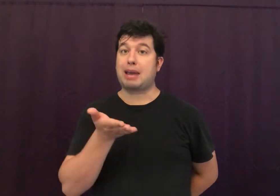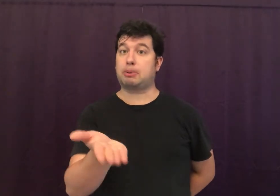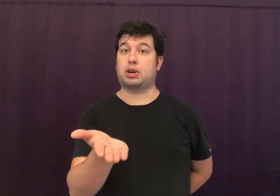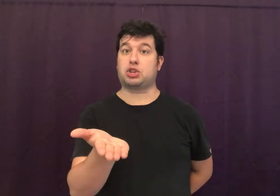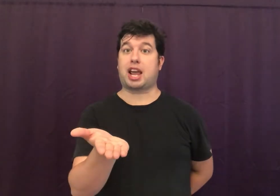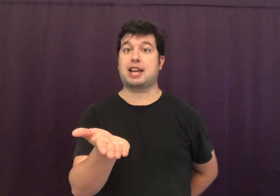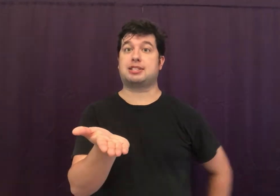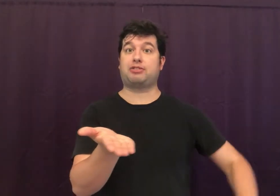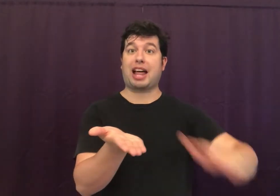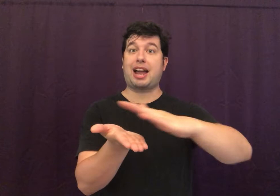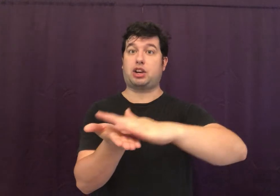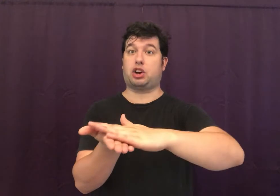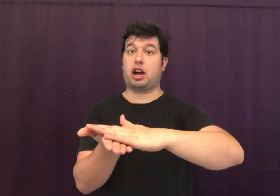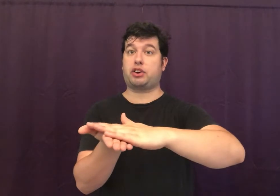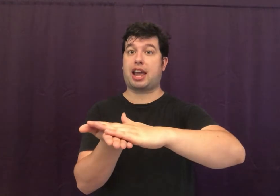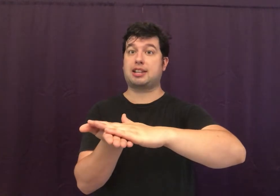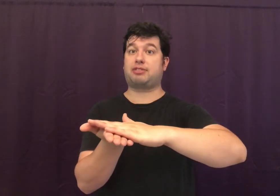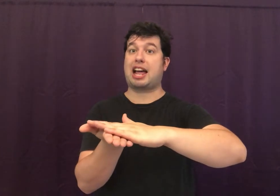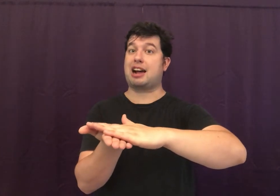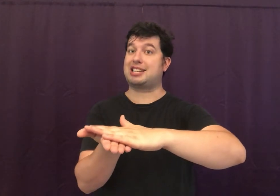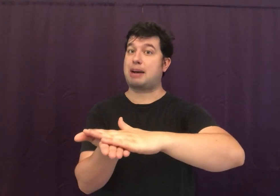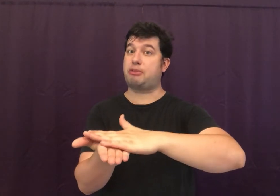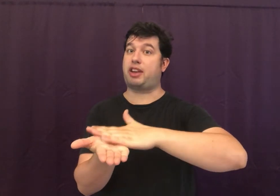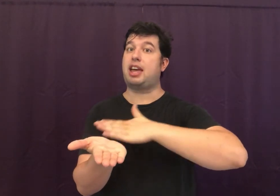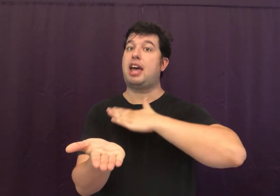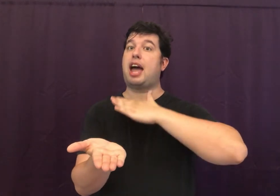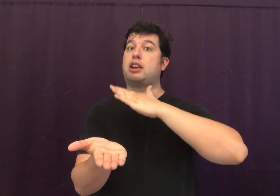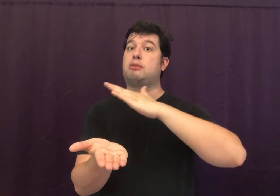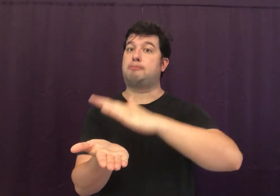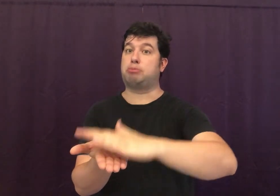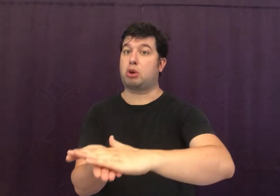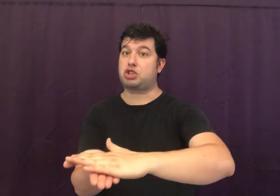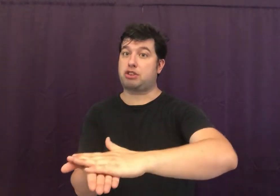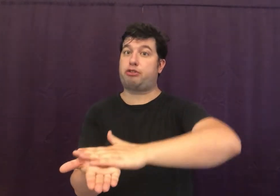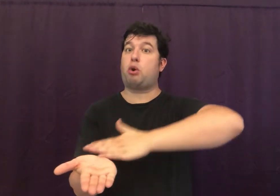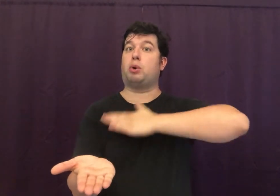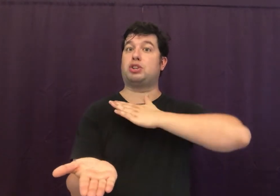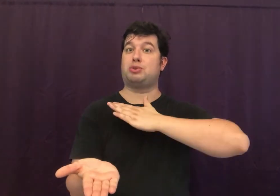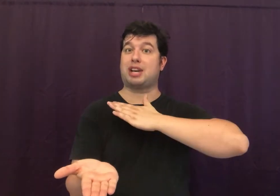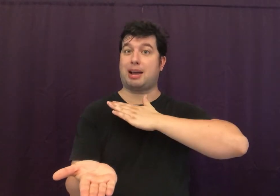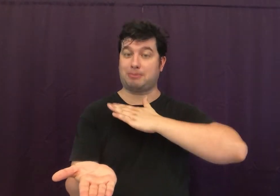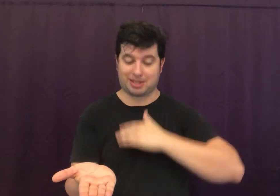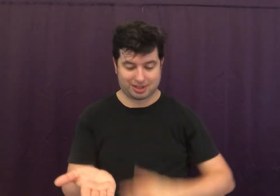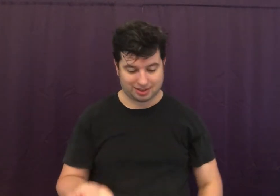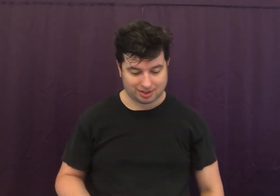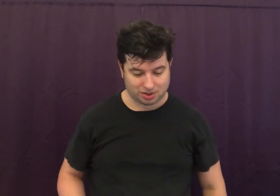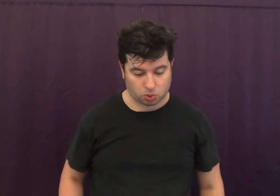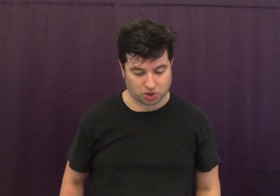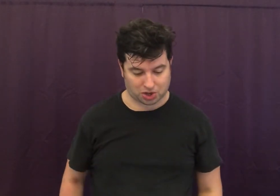Paper is your hand is flat and your other hand is flat on top of it, and you brush it forward 2 times towards you.